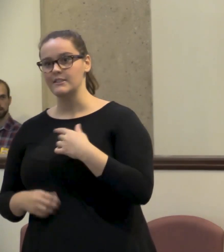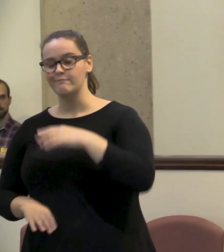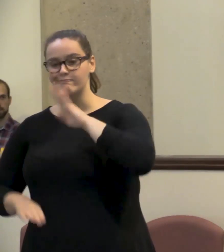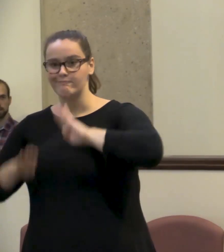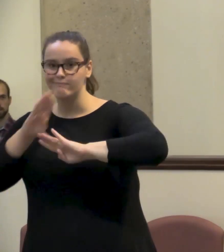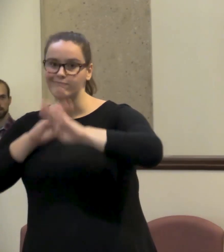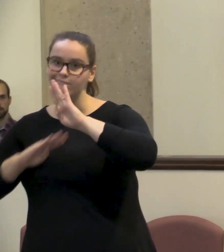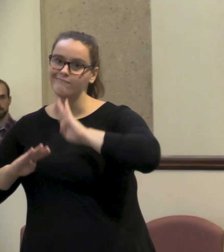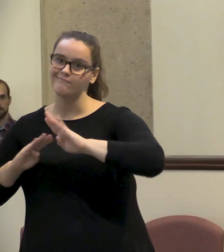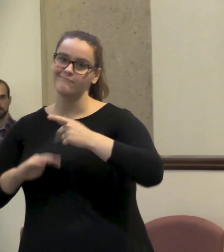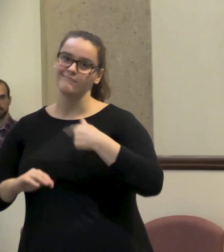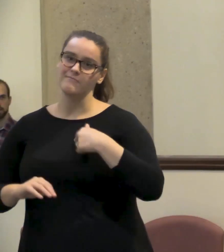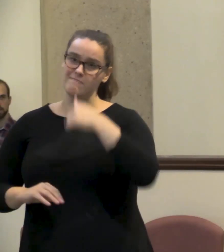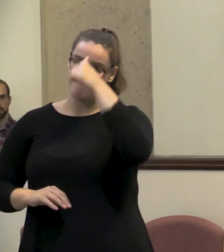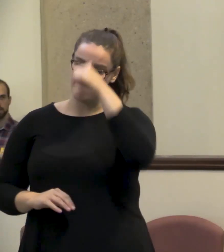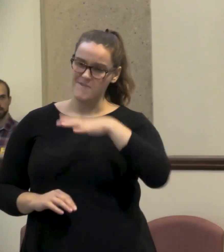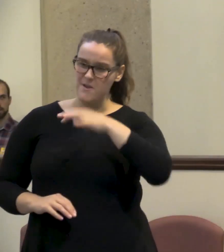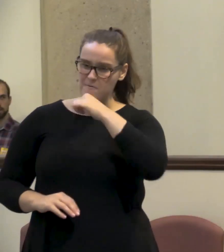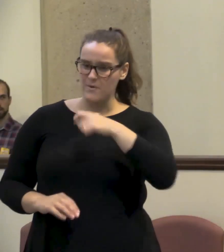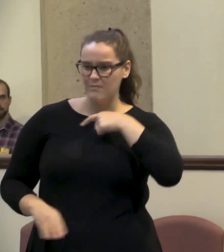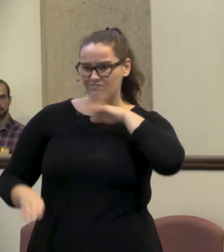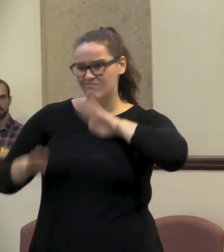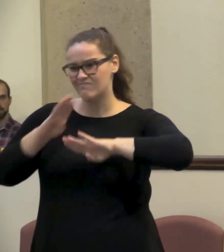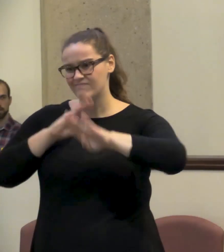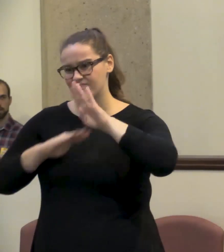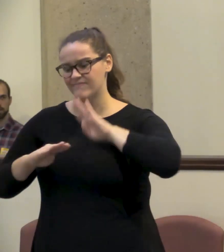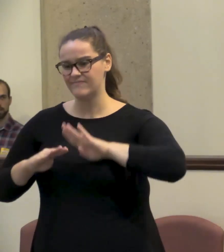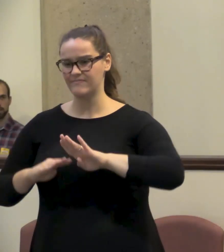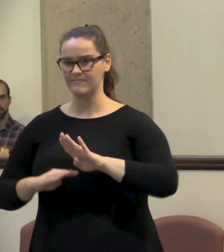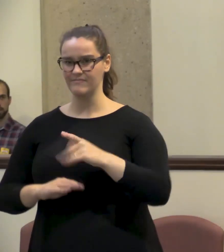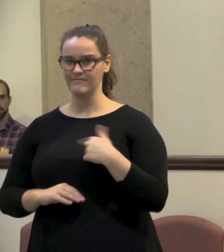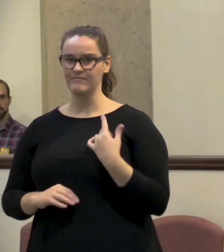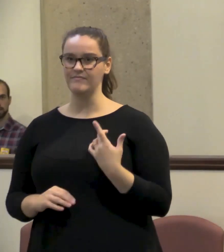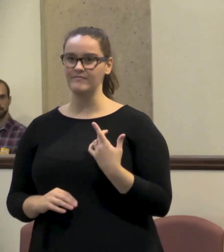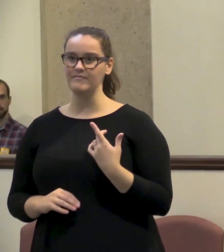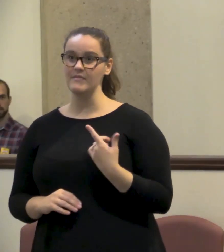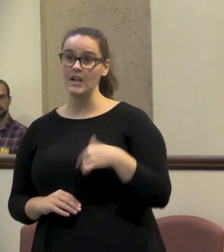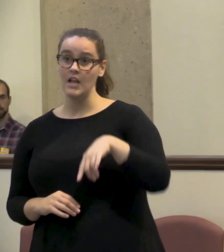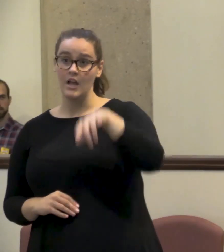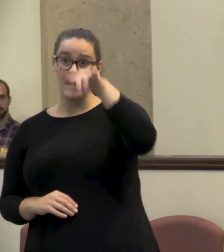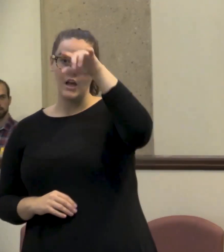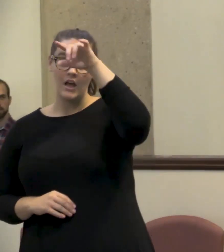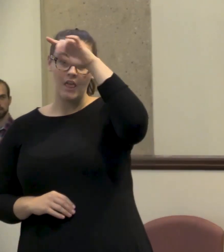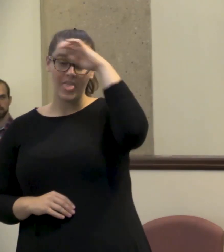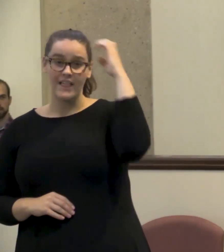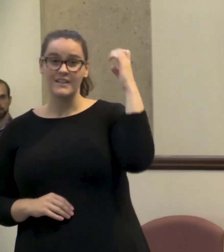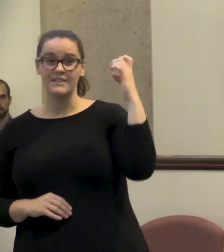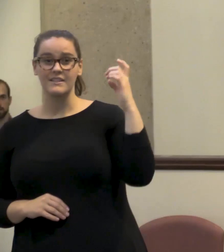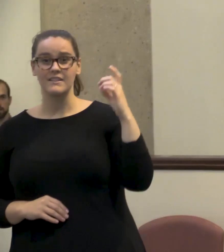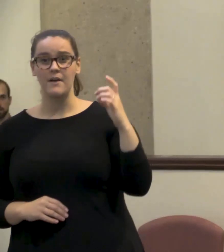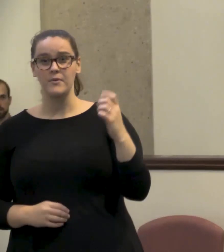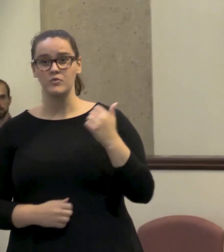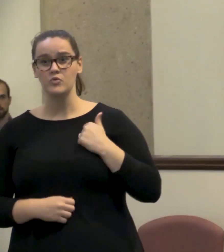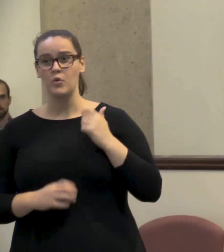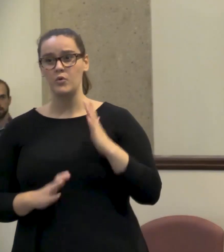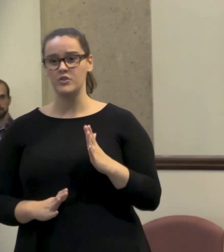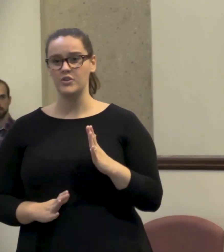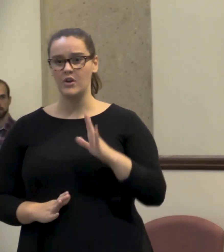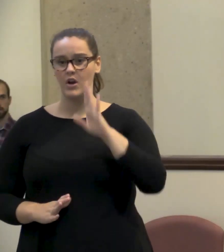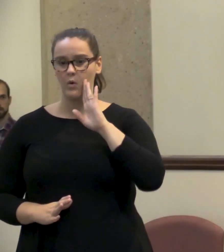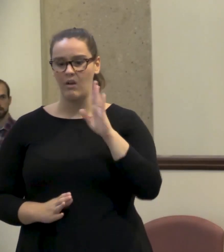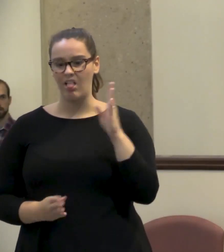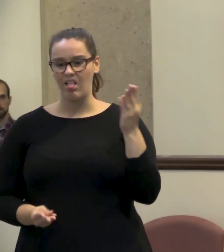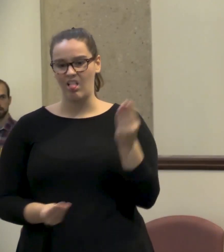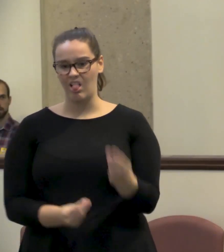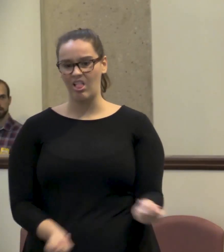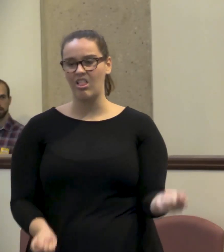souls. These are the days that try men and women's souls. The summer soldier and the sunshine patriot will shrink at this moment from the service